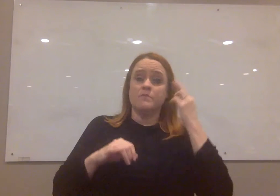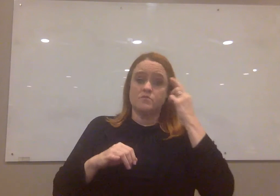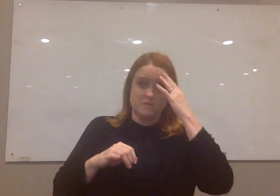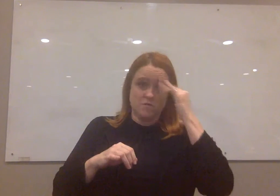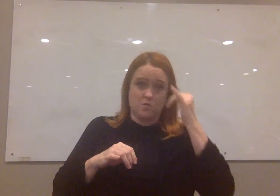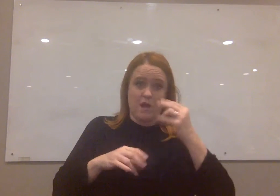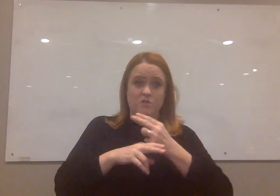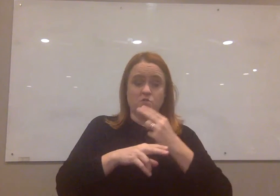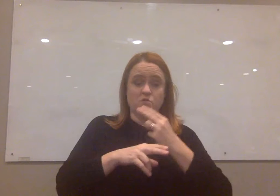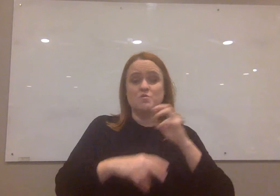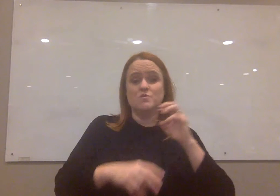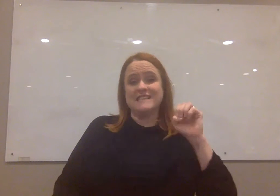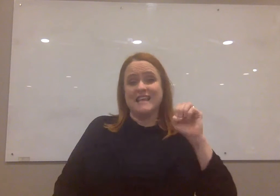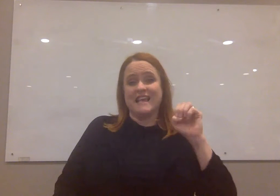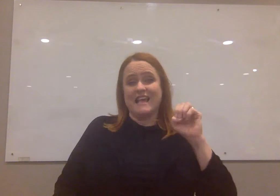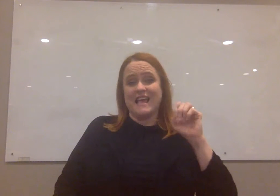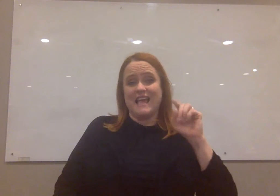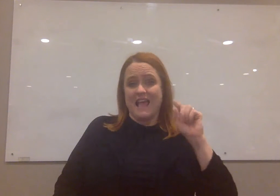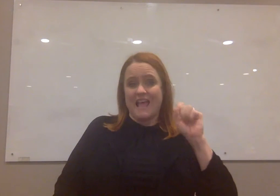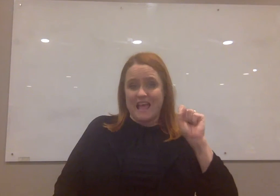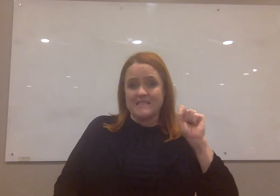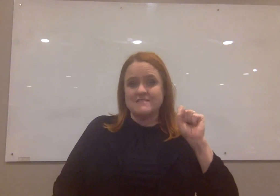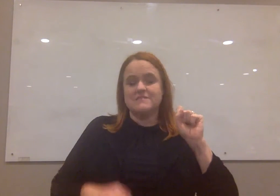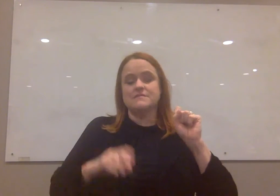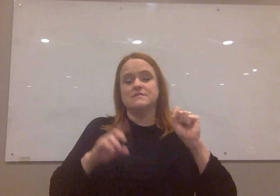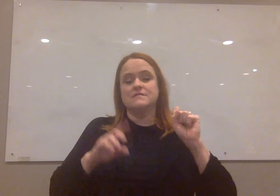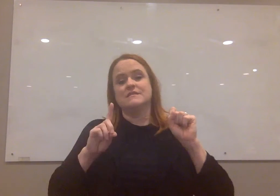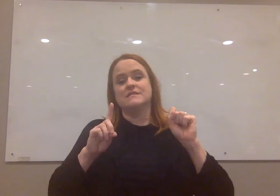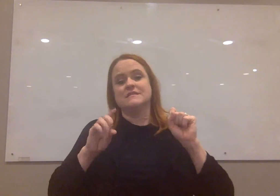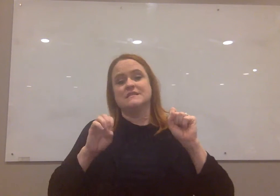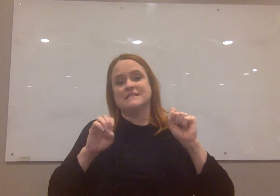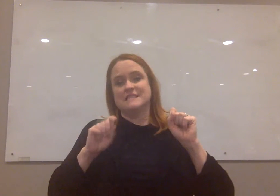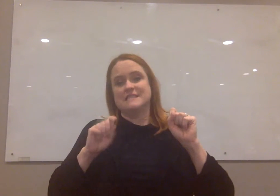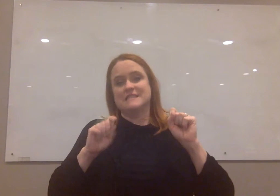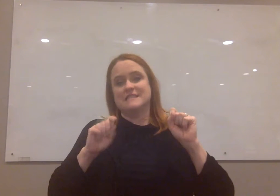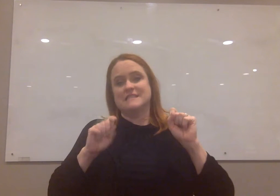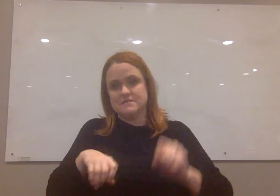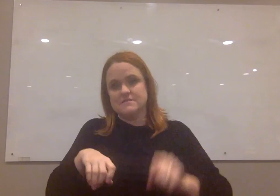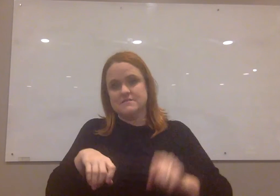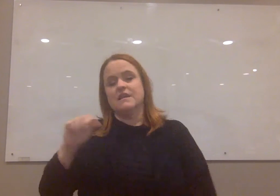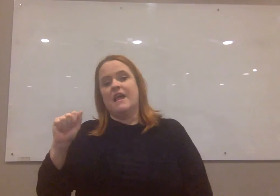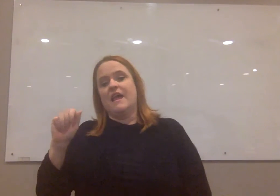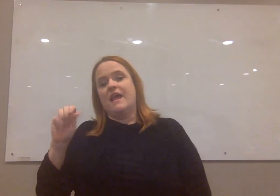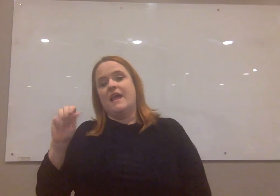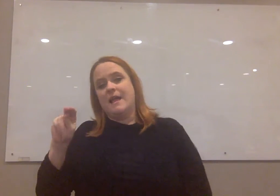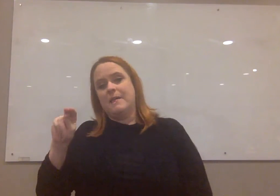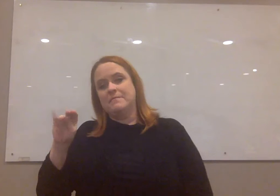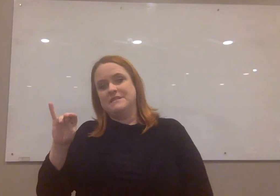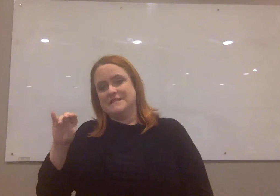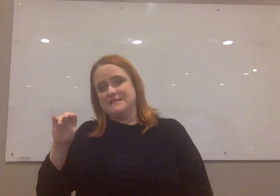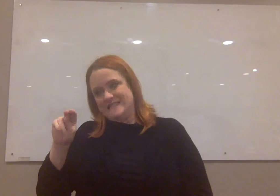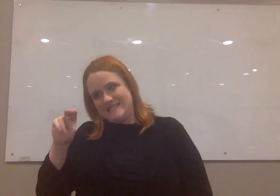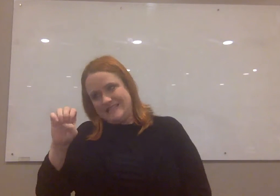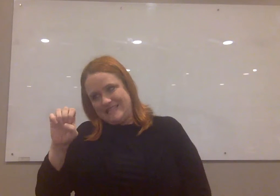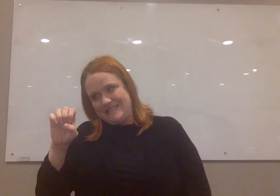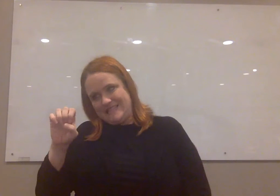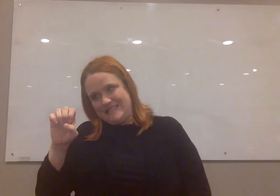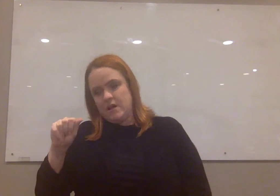Dets, and Amnesia, like I'm trying to take the whole spectrum, right? So we talked about Ets as like, this is a shared state thing.